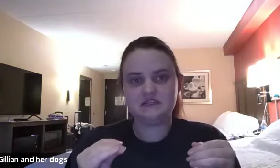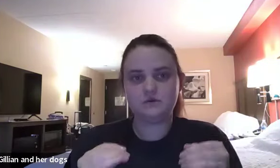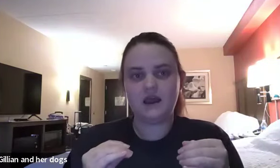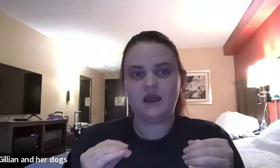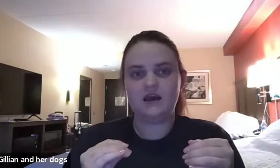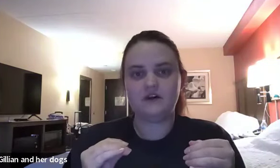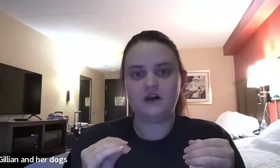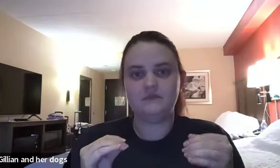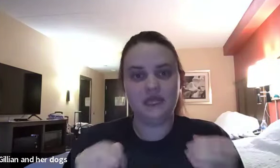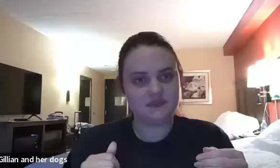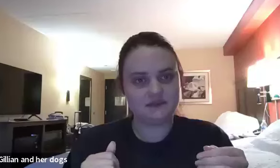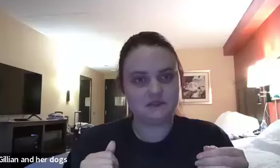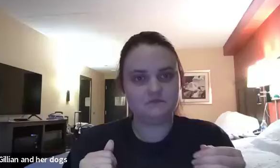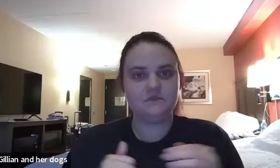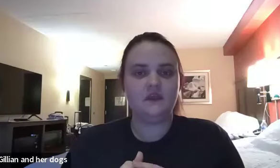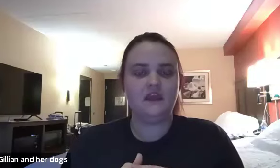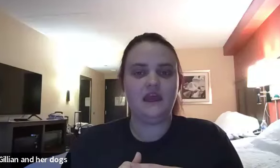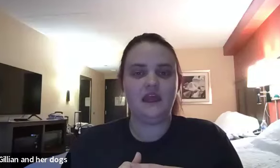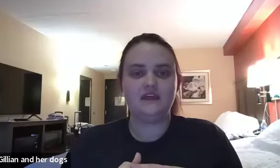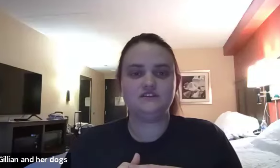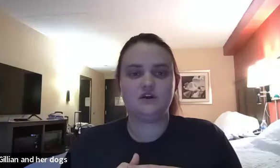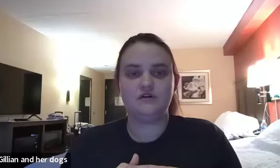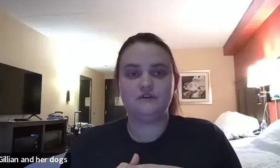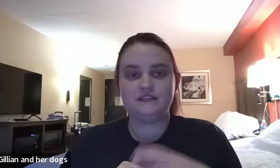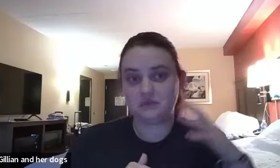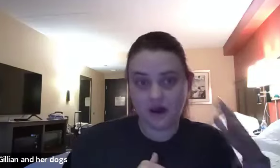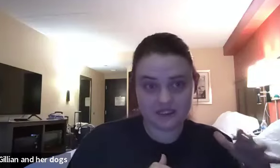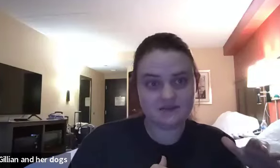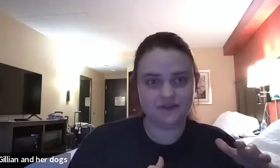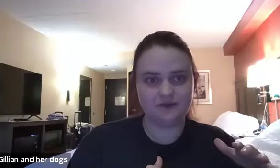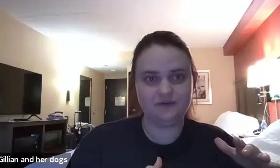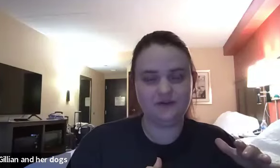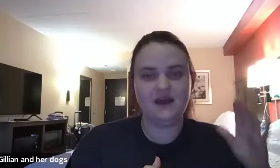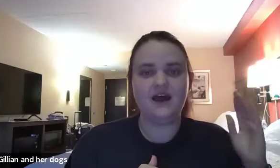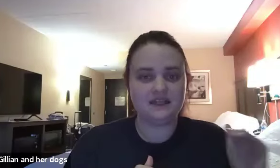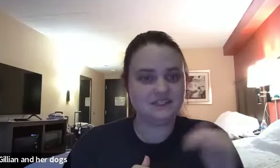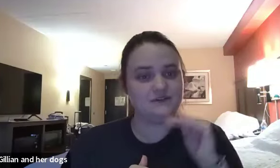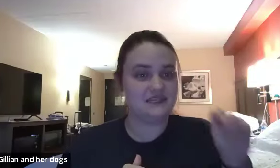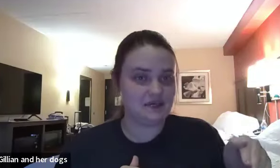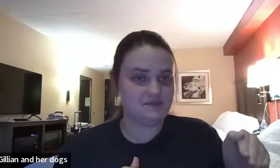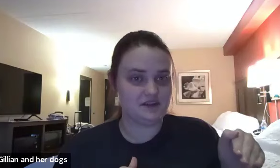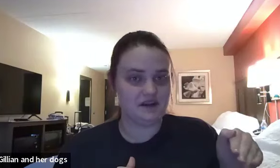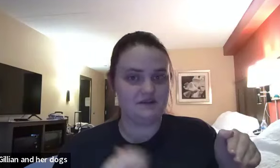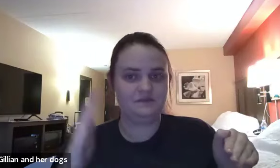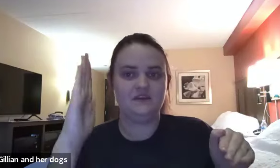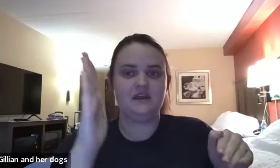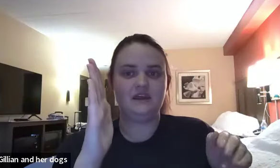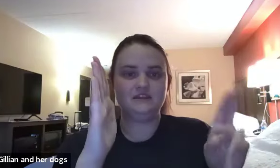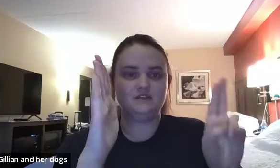cities will have name signs. And so, for example, Huntsville's name sign is going